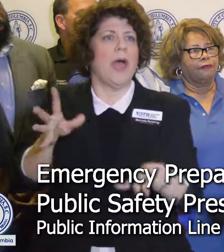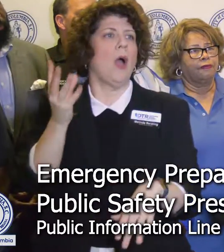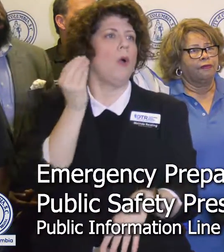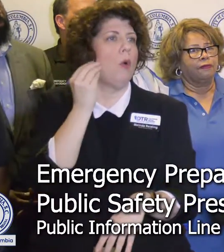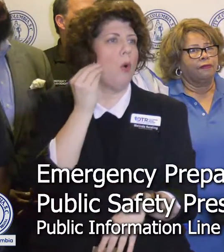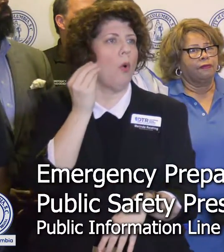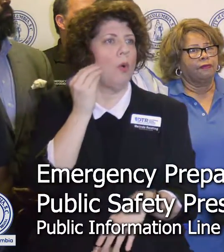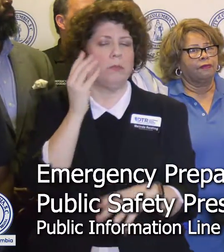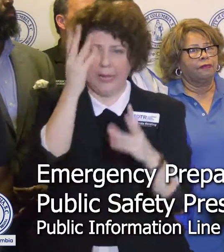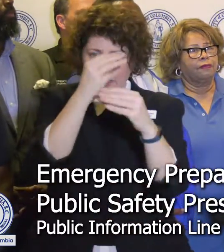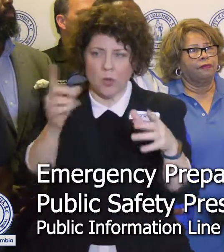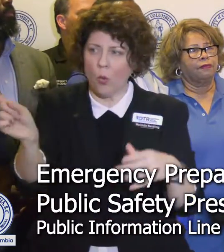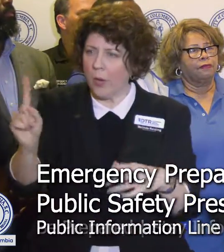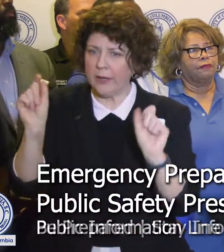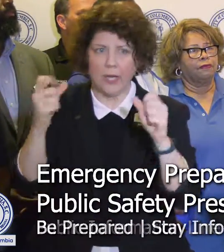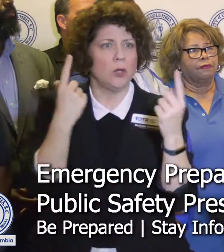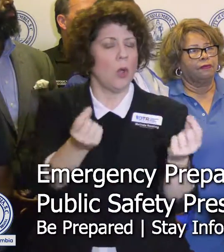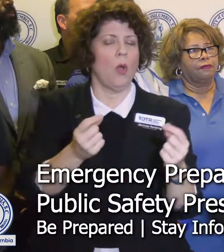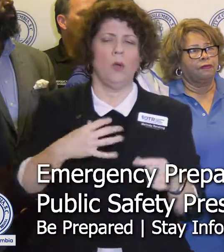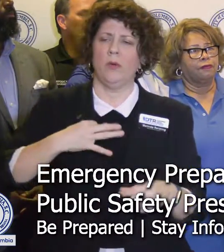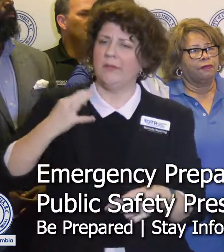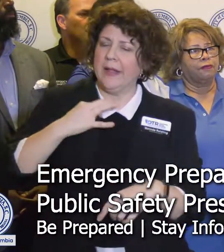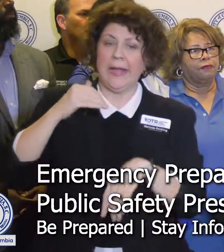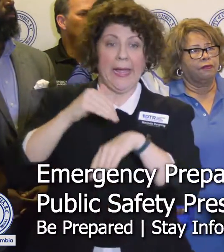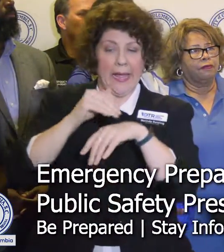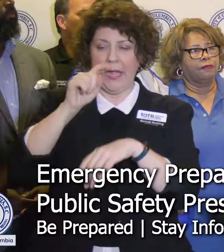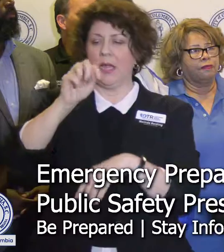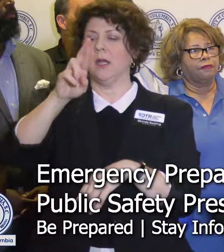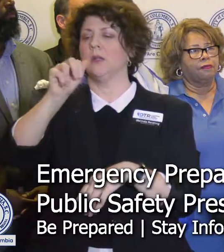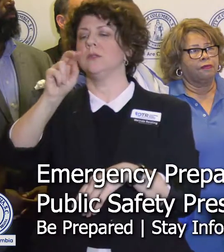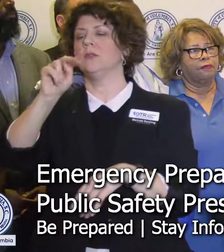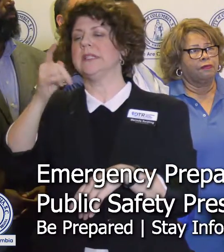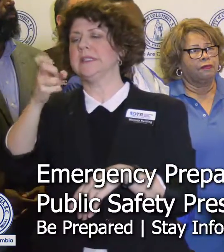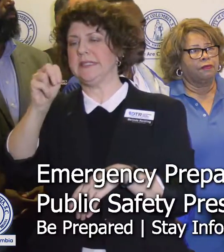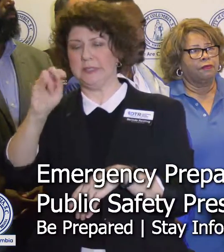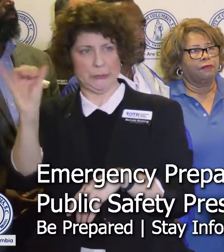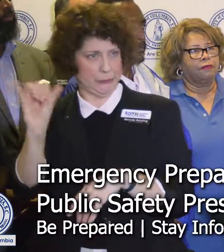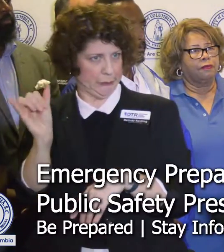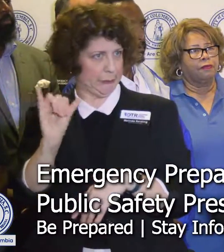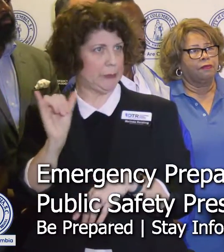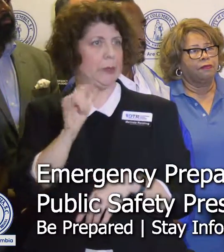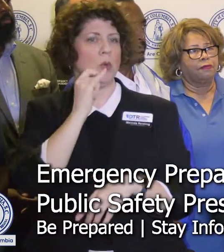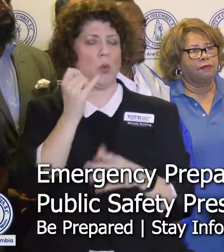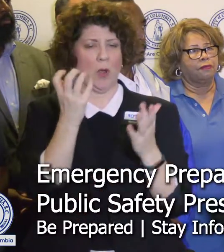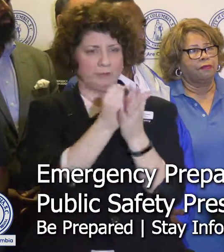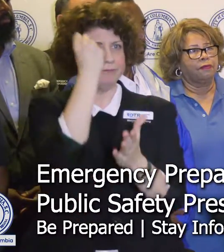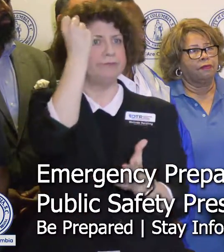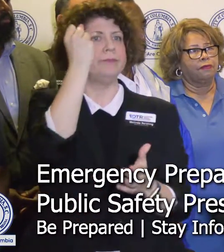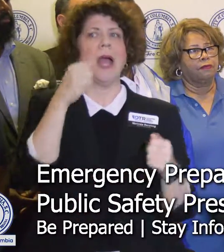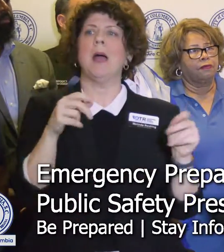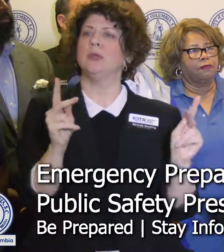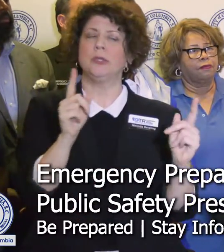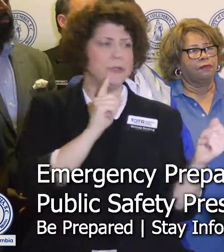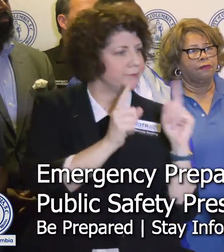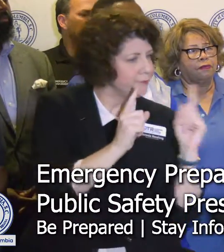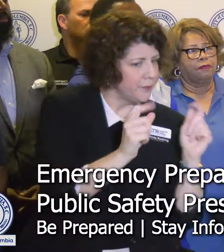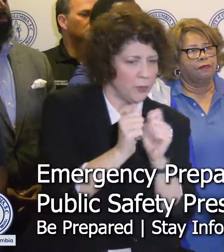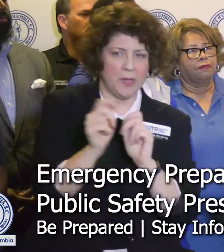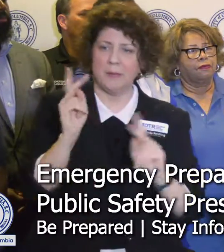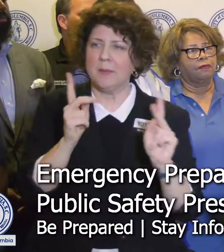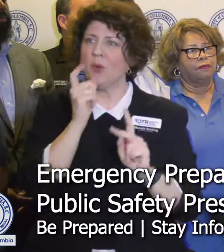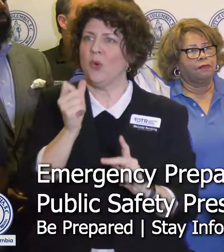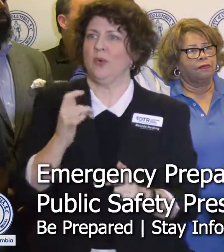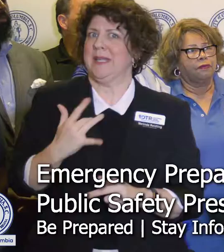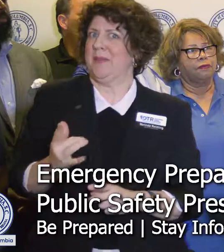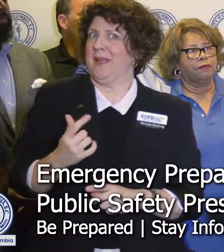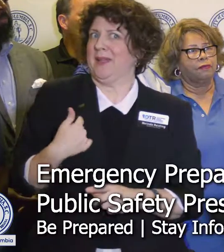sheltering options are. We've had volunteers at Transitions that are taking advantage of the opportunity to talk to people who ordinarily